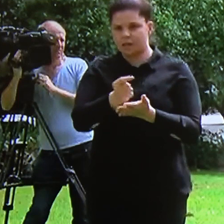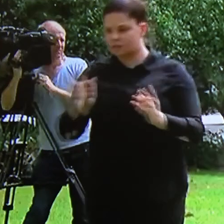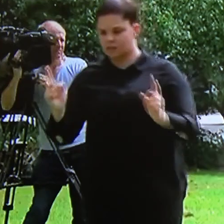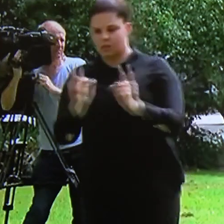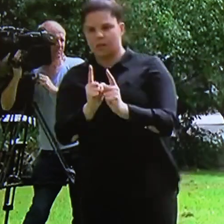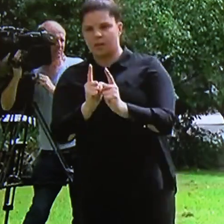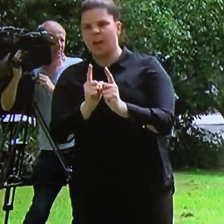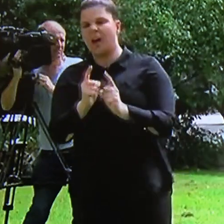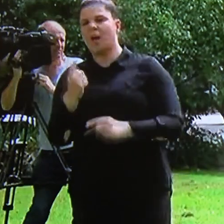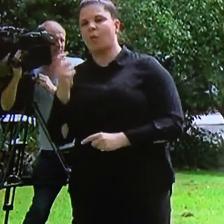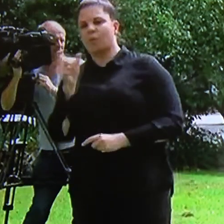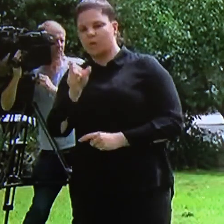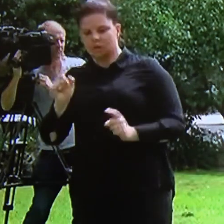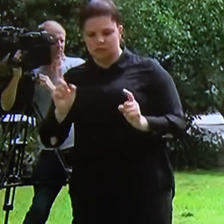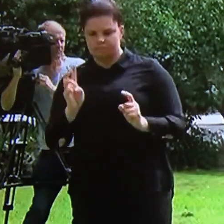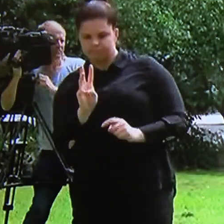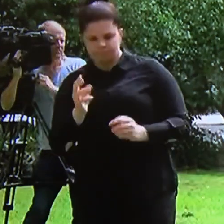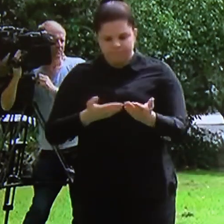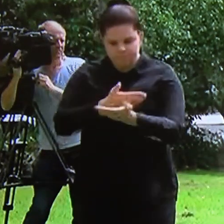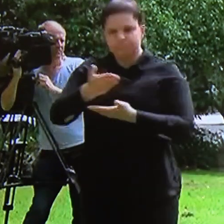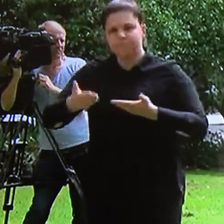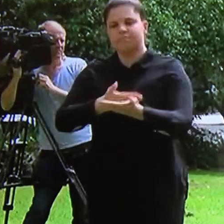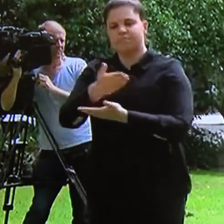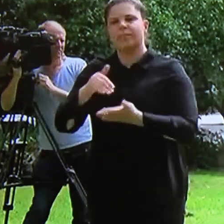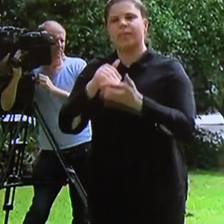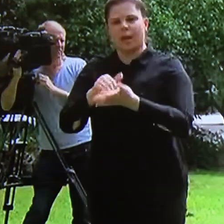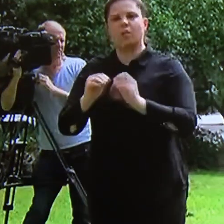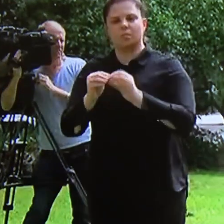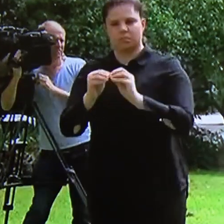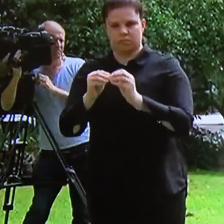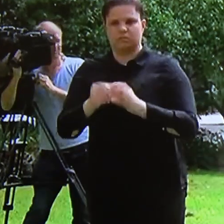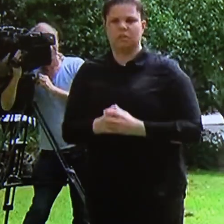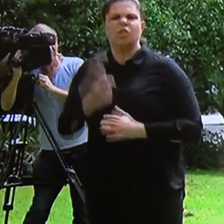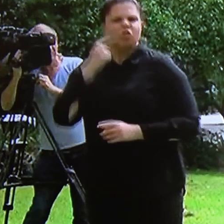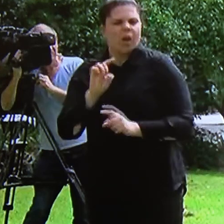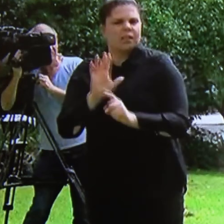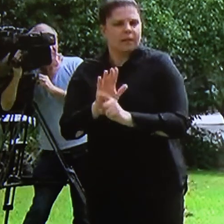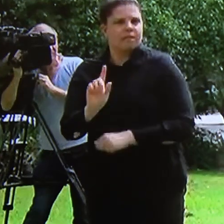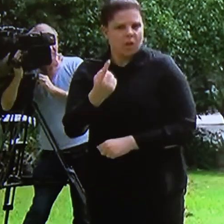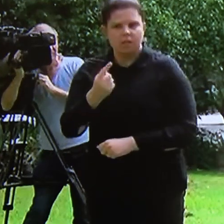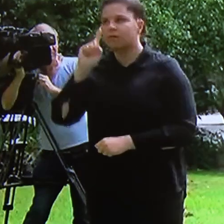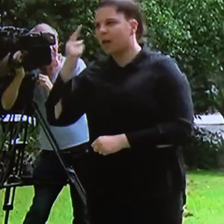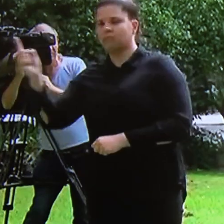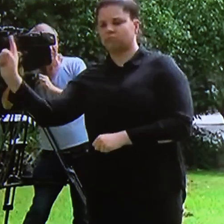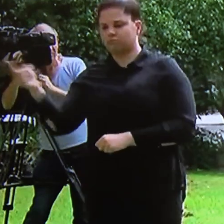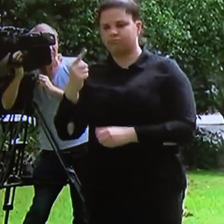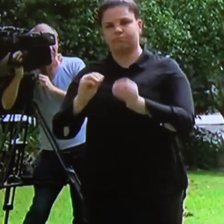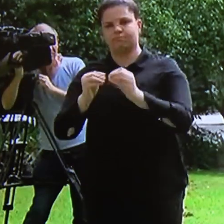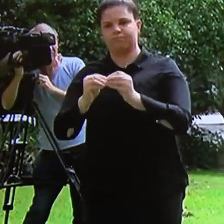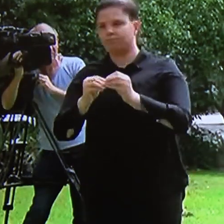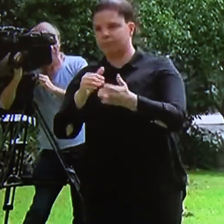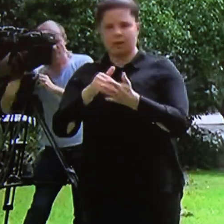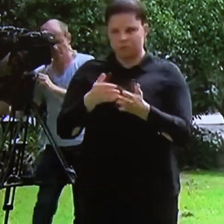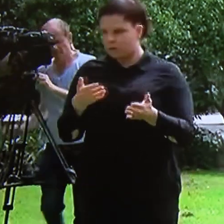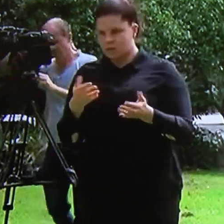negotiate an outcome where they haven't been able to do that themselves. My experience to date has been, and the reports that I get to date, is that the majority of landlords